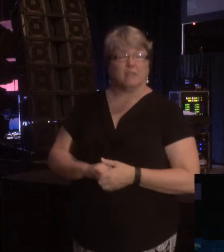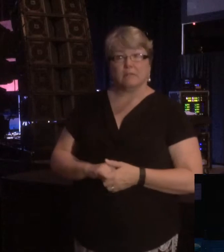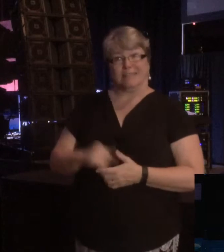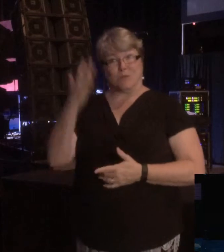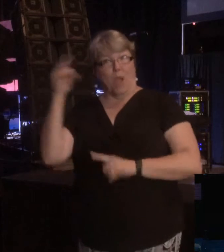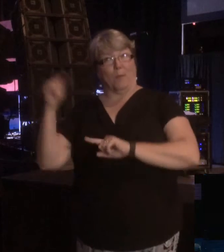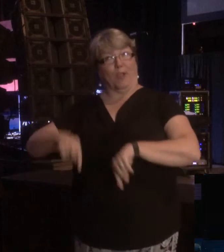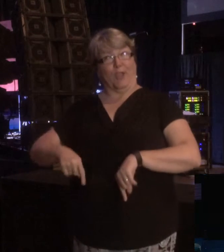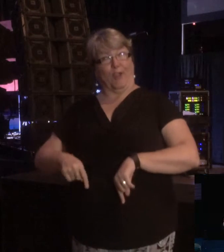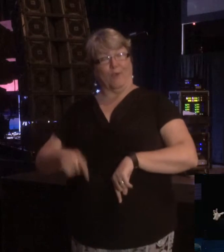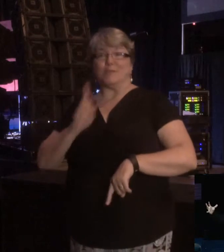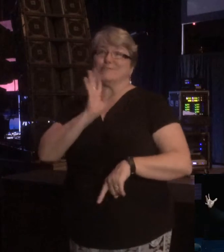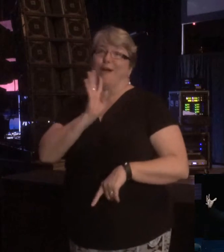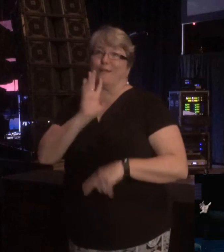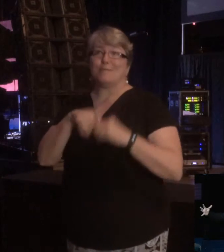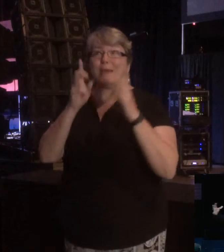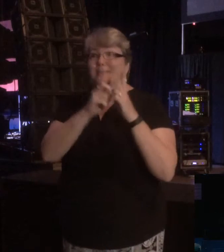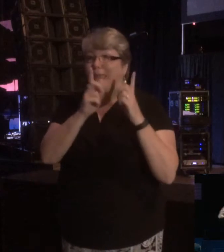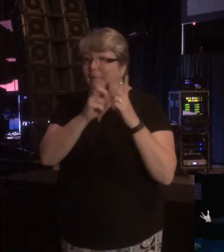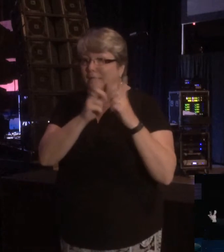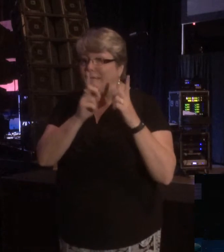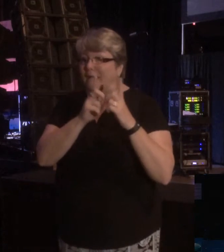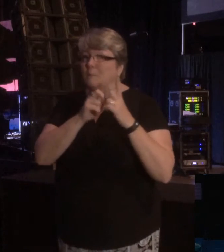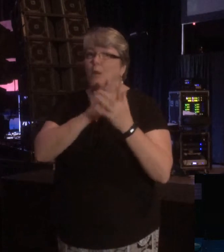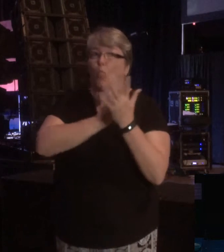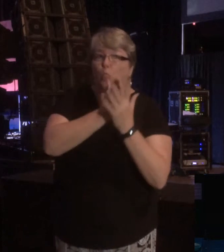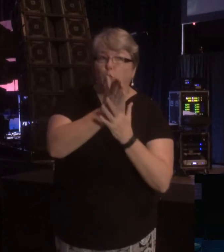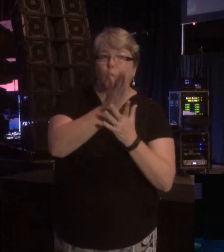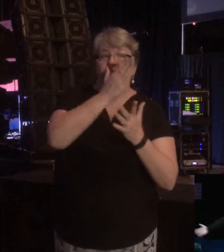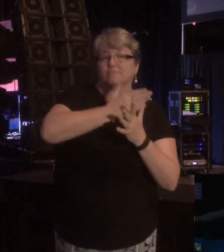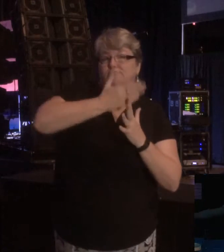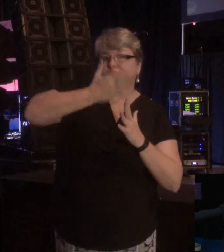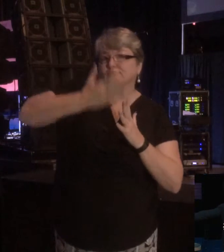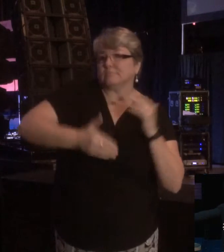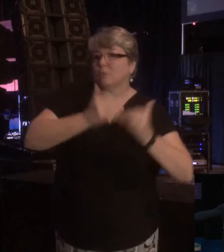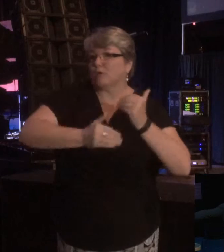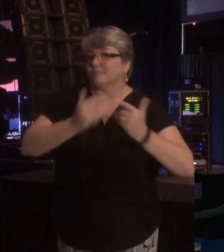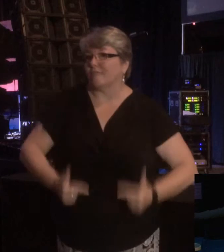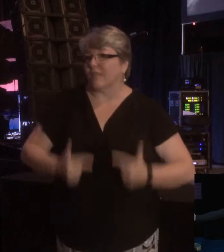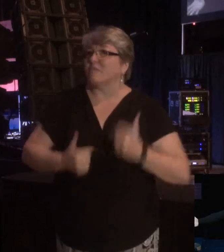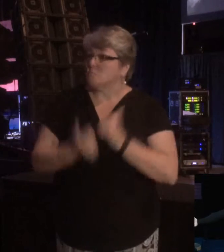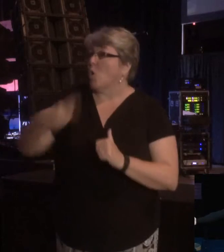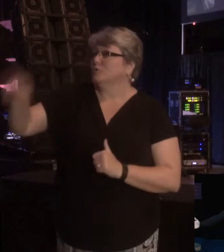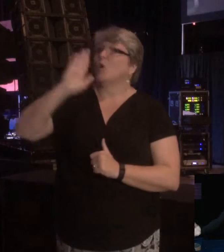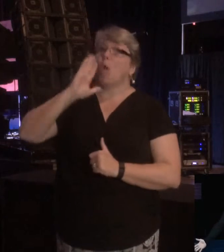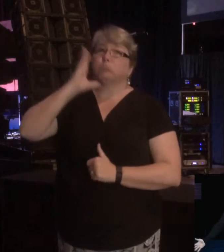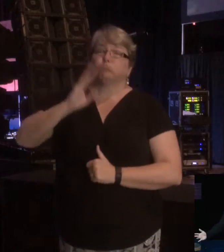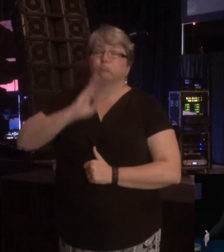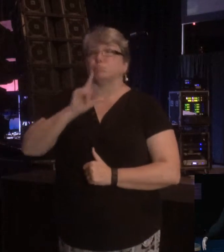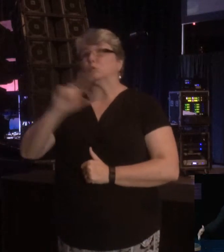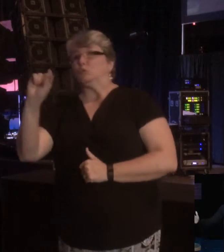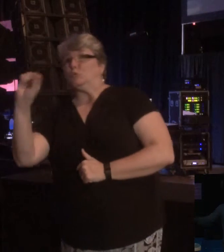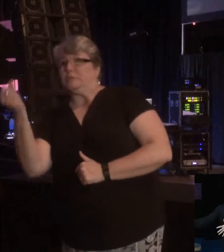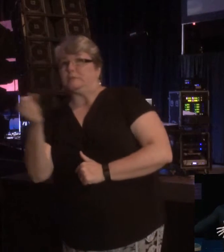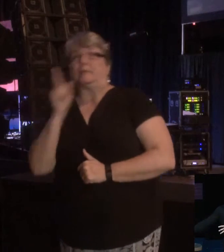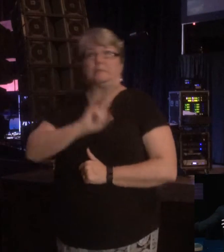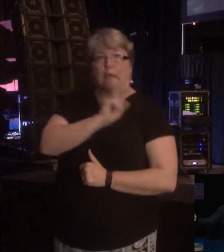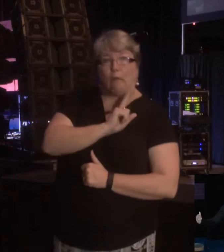a week ago, and crushed it. It was amazing. But we've been journeying this semester through a series on